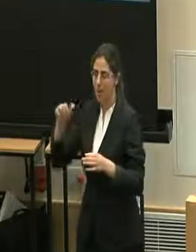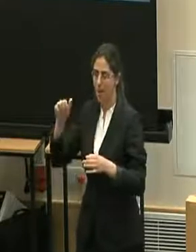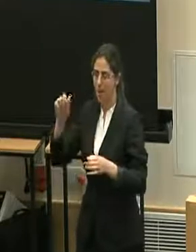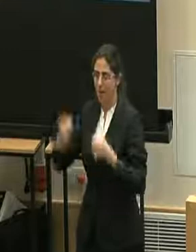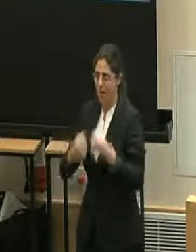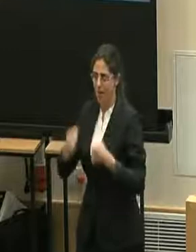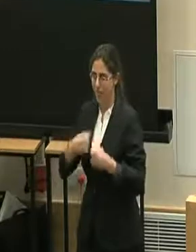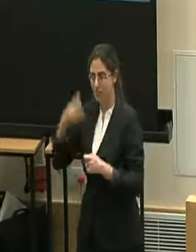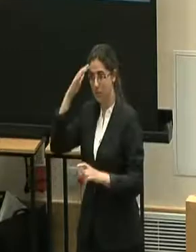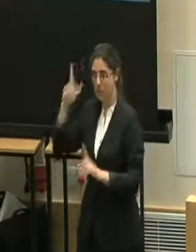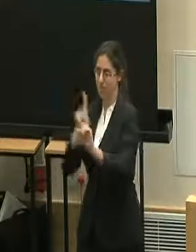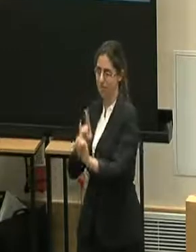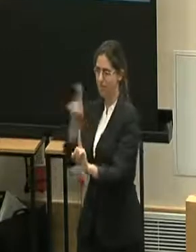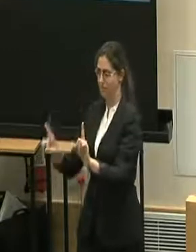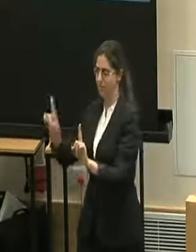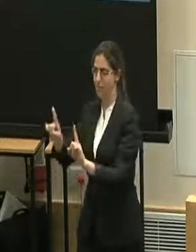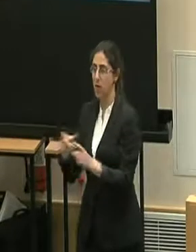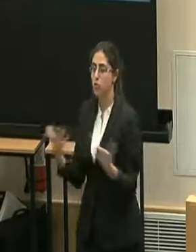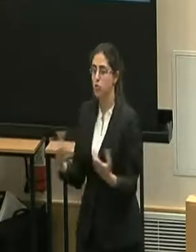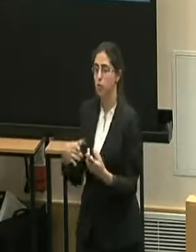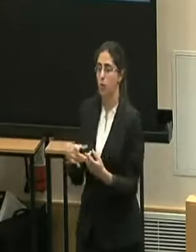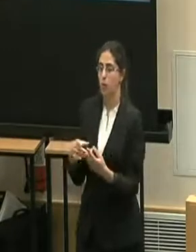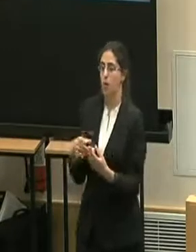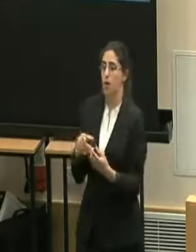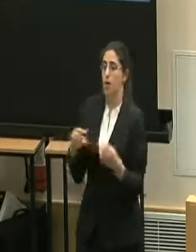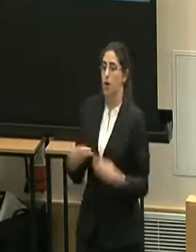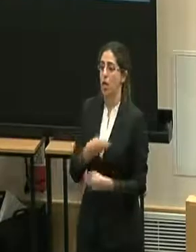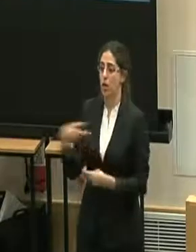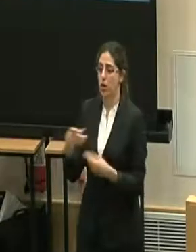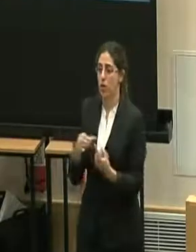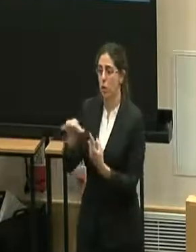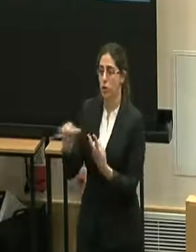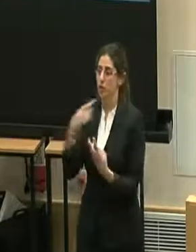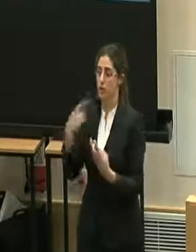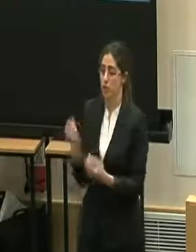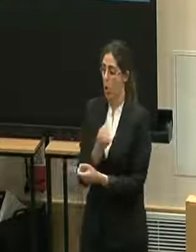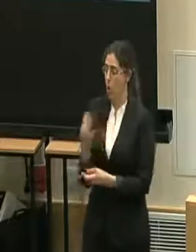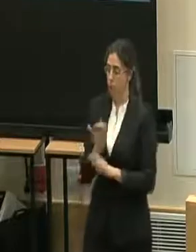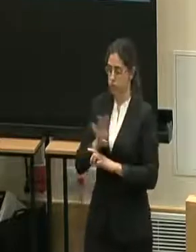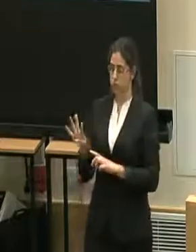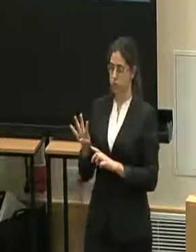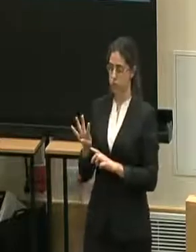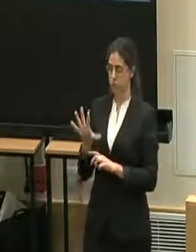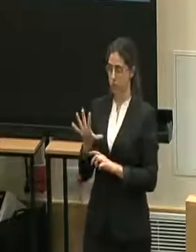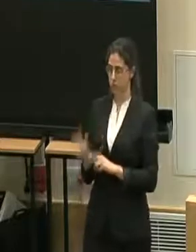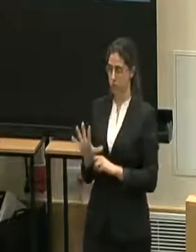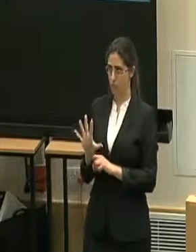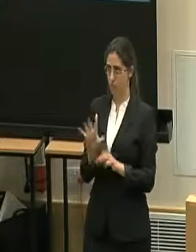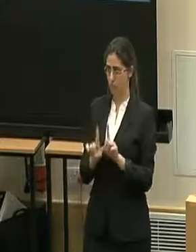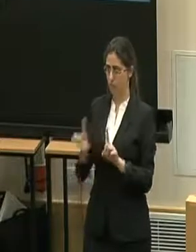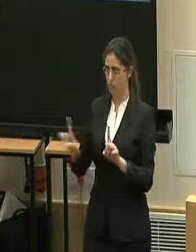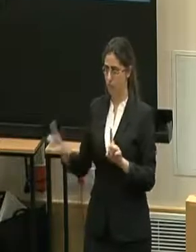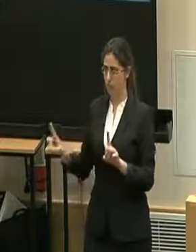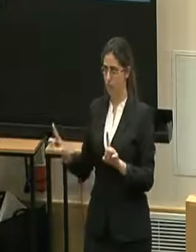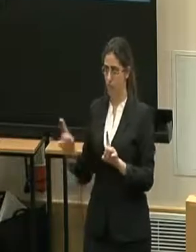So what does equality of opportunity suggest? Well, everyone starts at the same place. Fine? All these artificial restrictions,